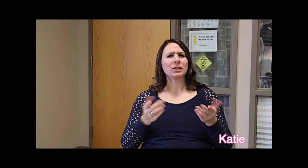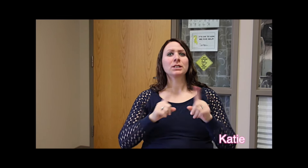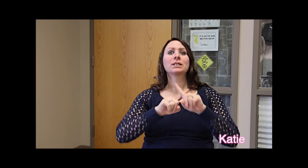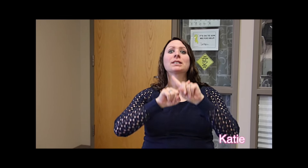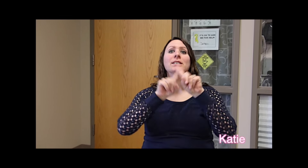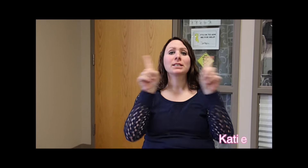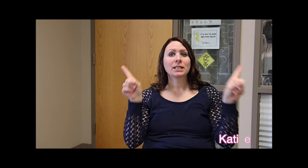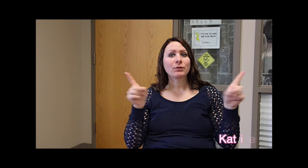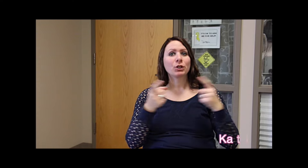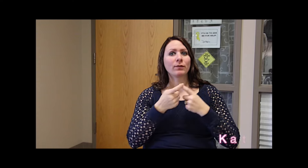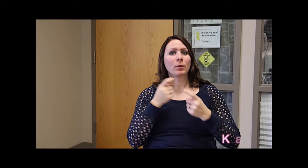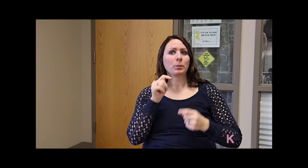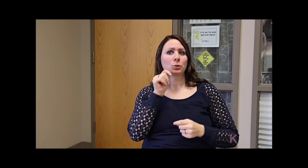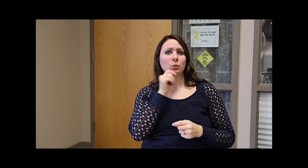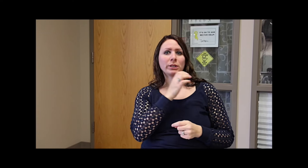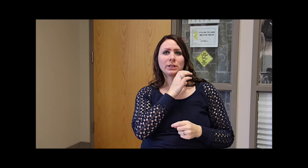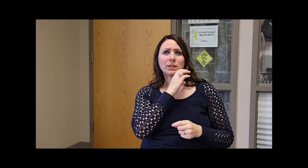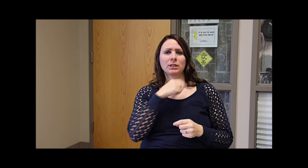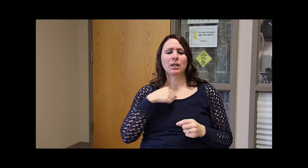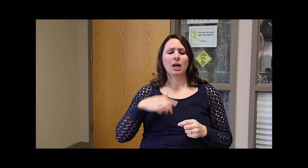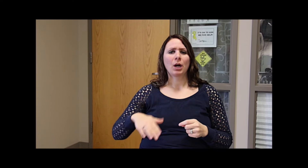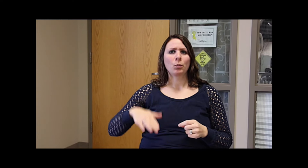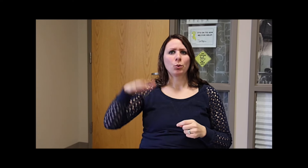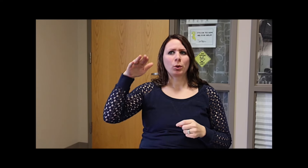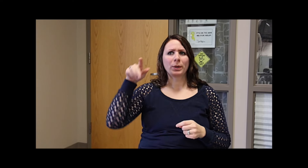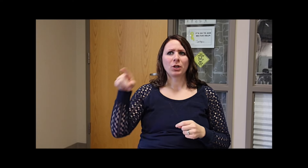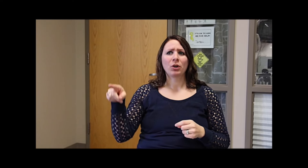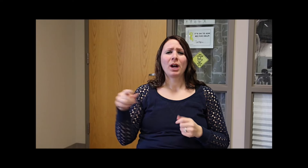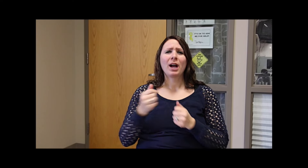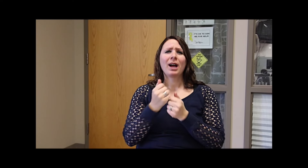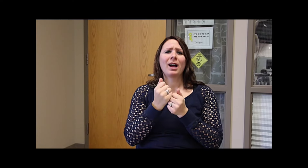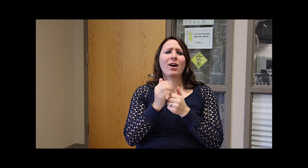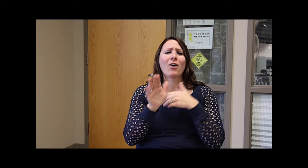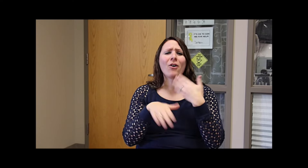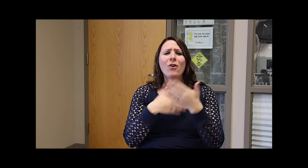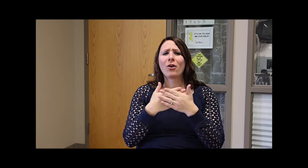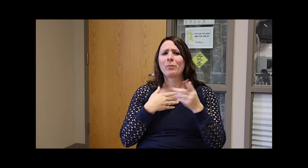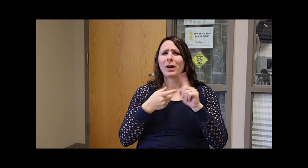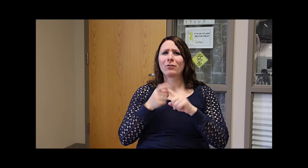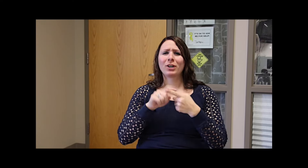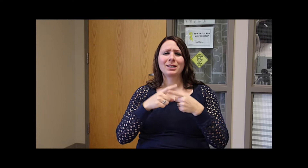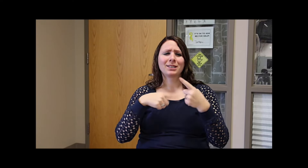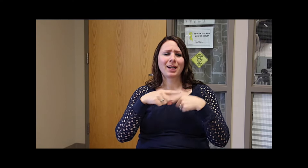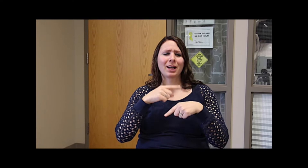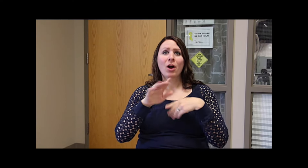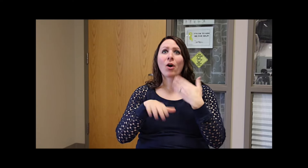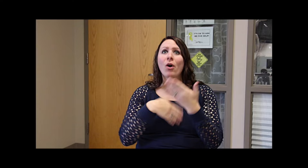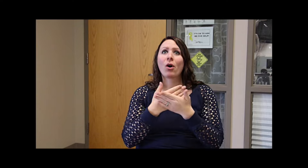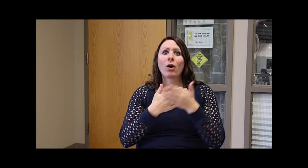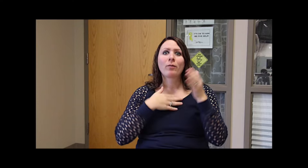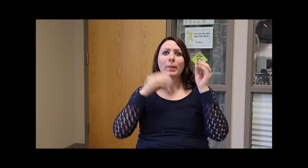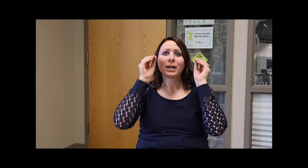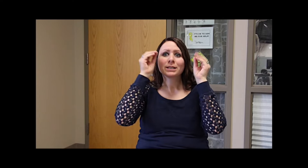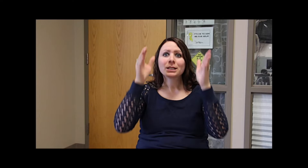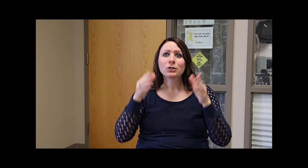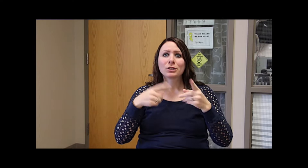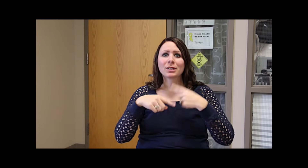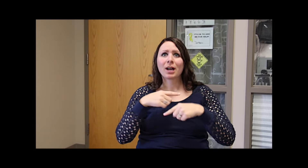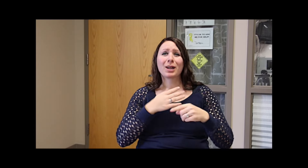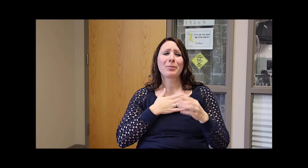here, and it is different from the Twin Cities where I grew up. I have all my friends that signed, all my teachers